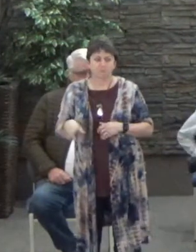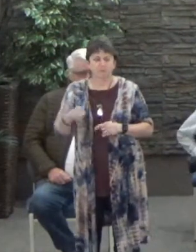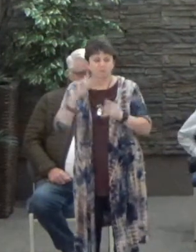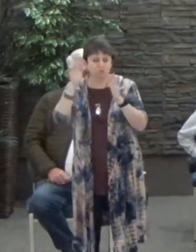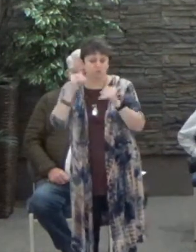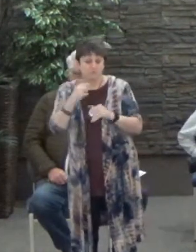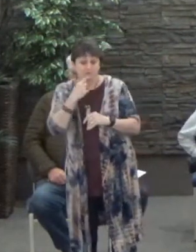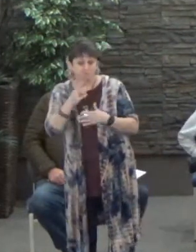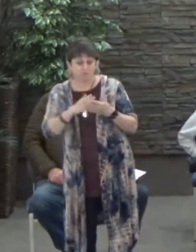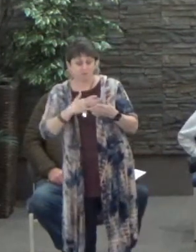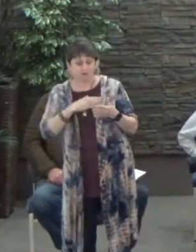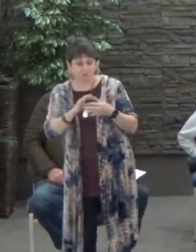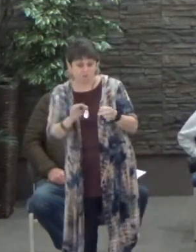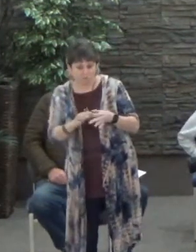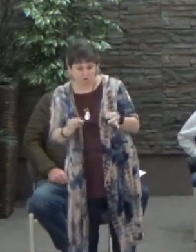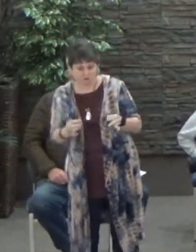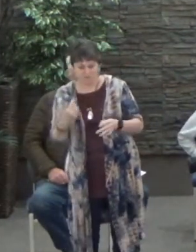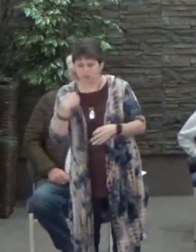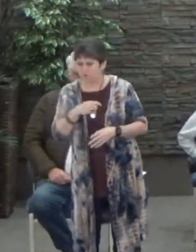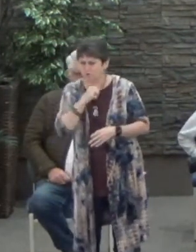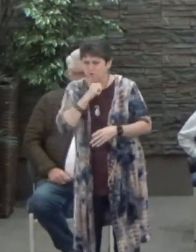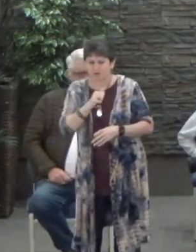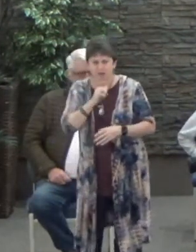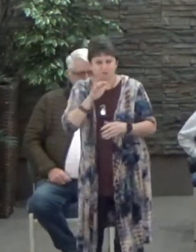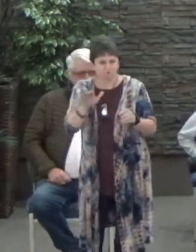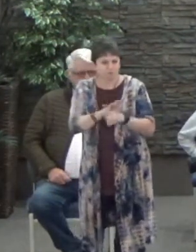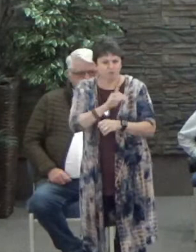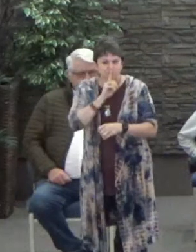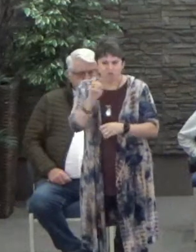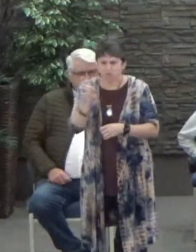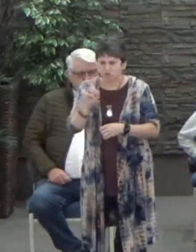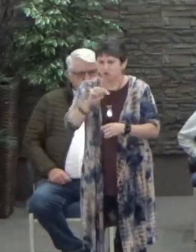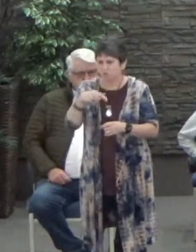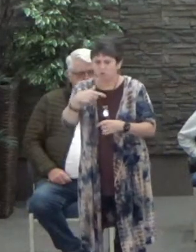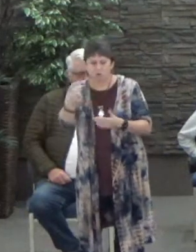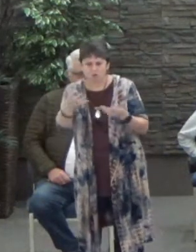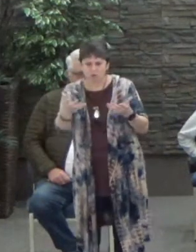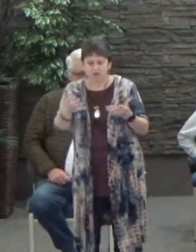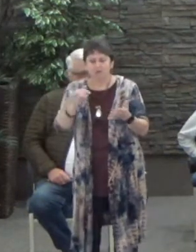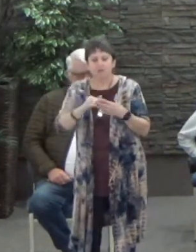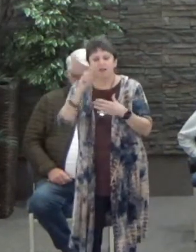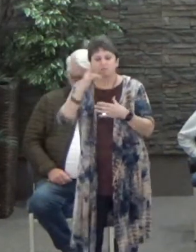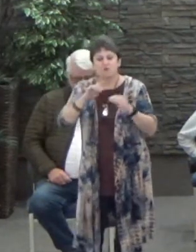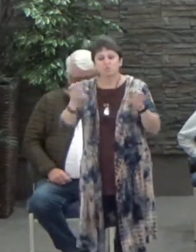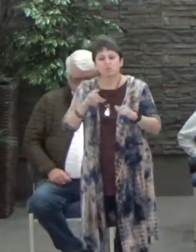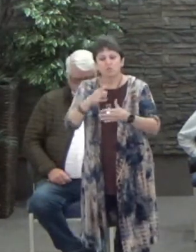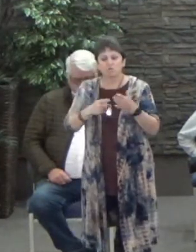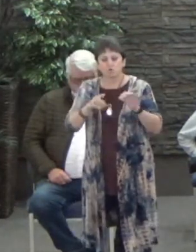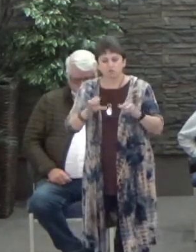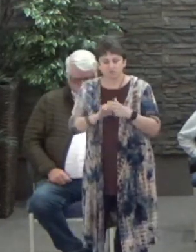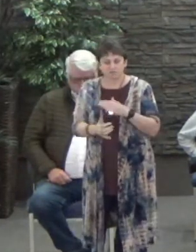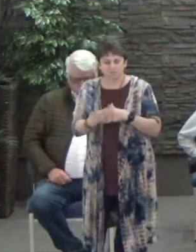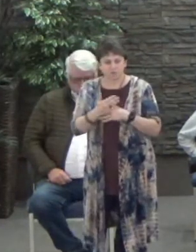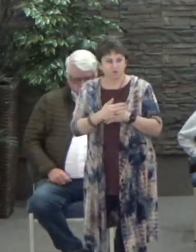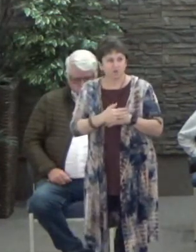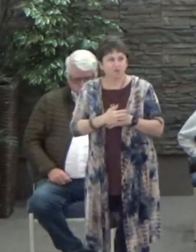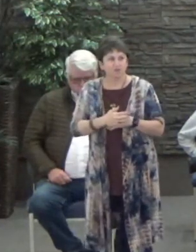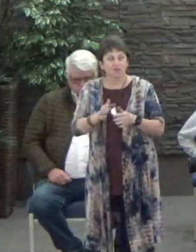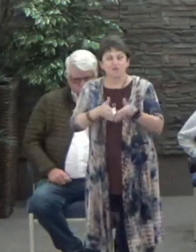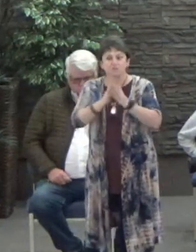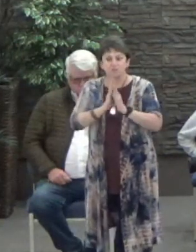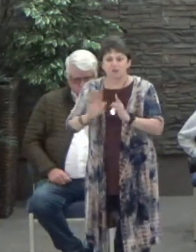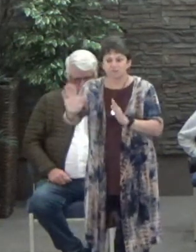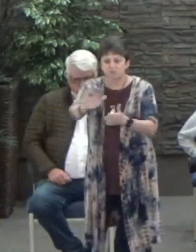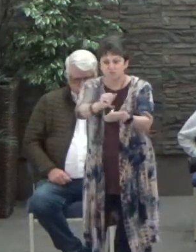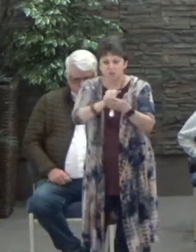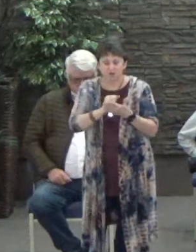hopefully tell by my remarks, we're not entirely sure where we're headed. That's why we're doing what we are this morning, to ask your